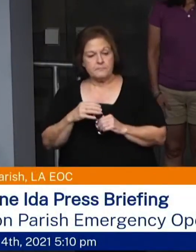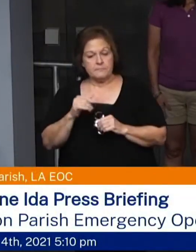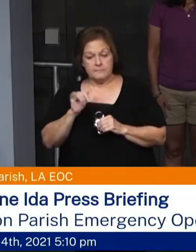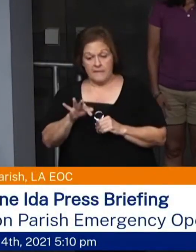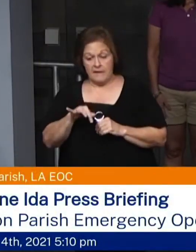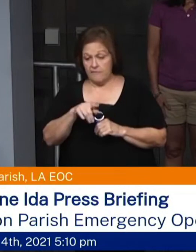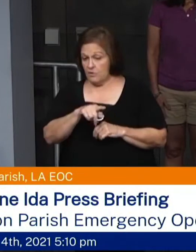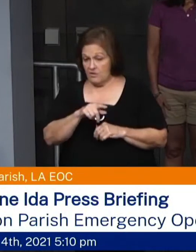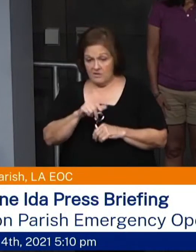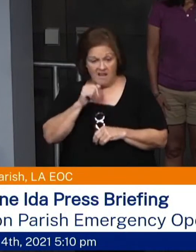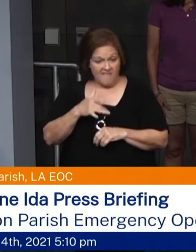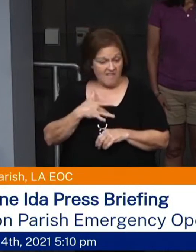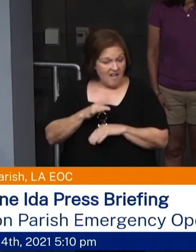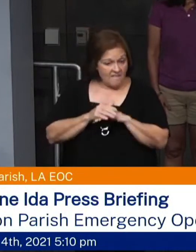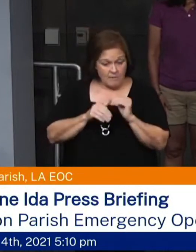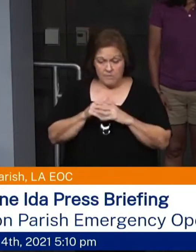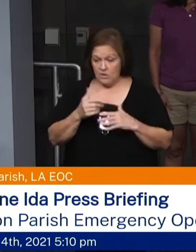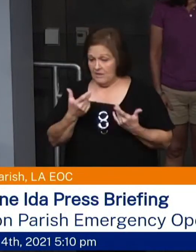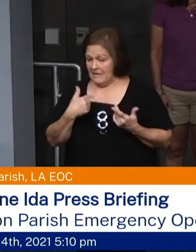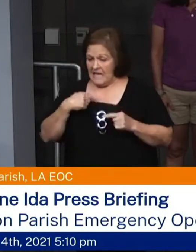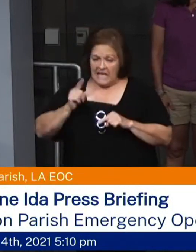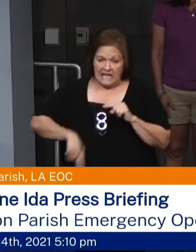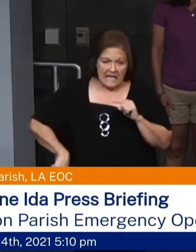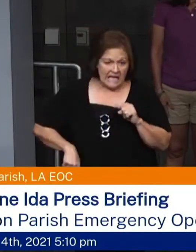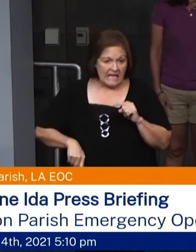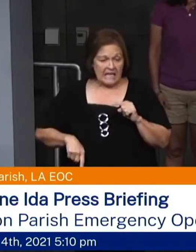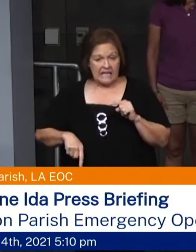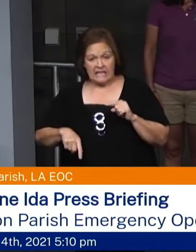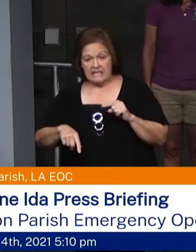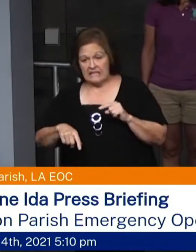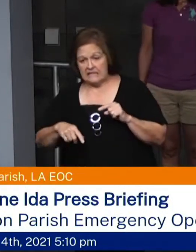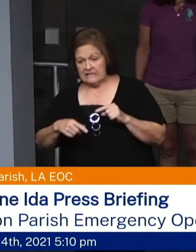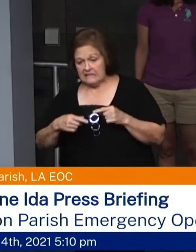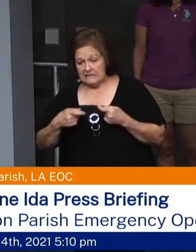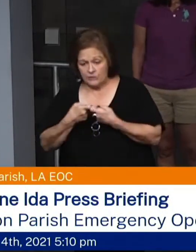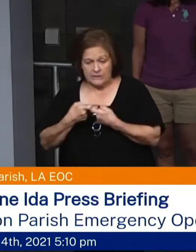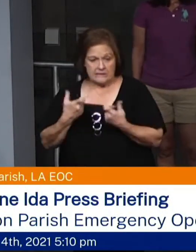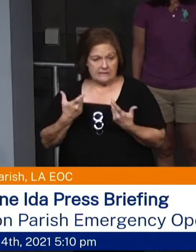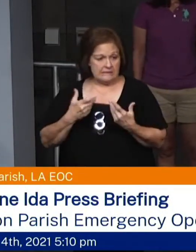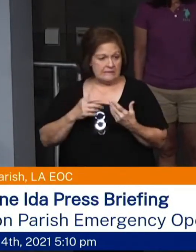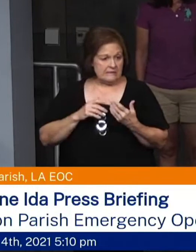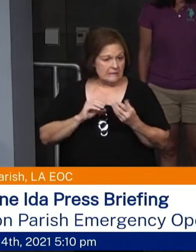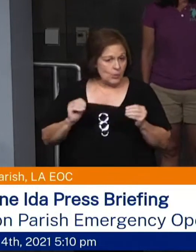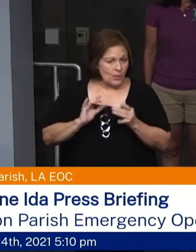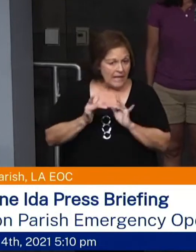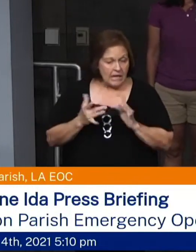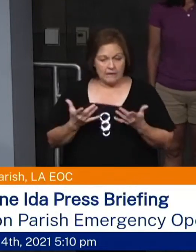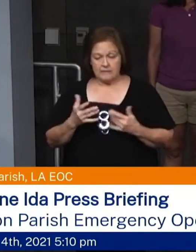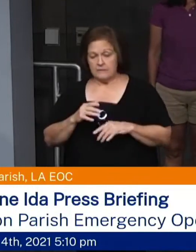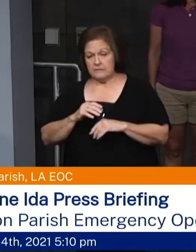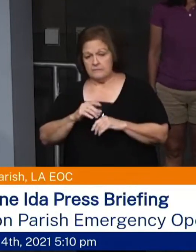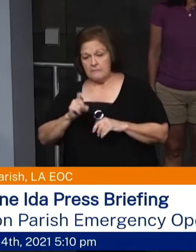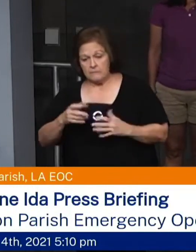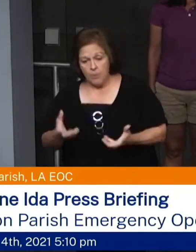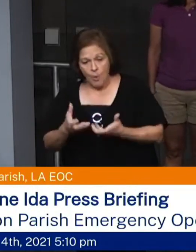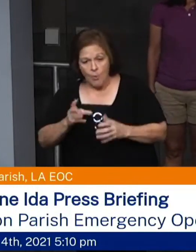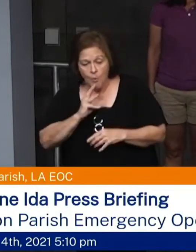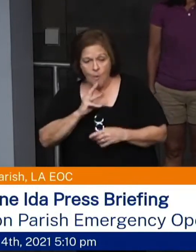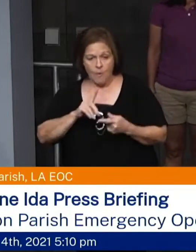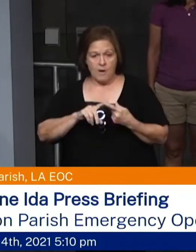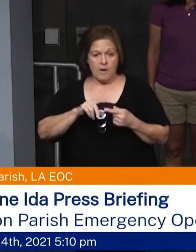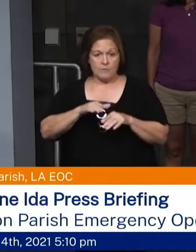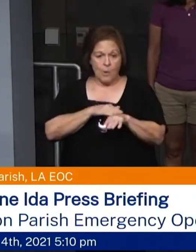you are uncomfortable and you cannot live without electricity, without internet, we still have low water pressure, we're under a boil water